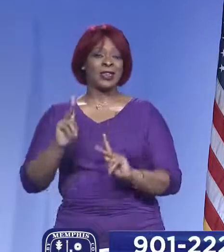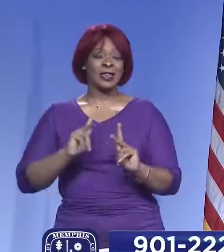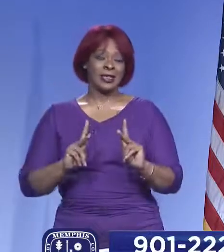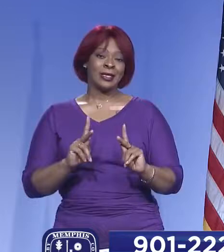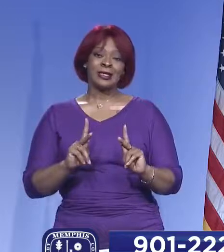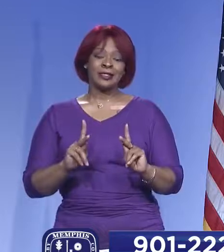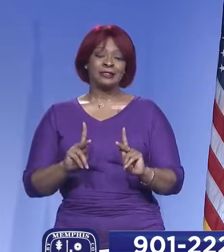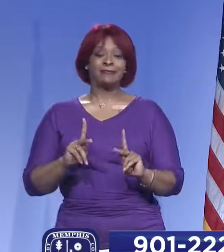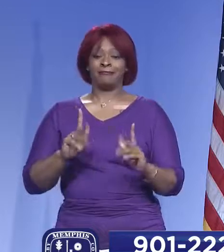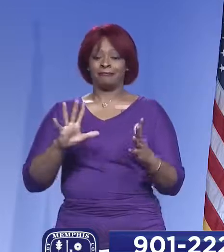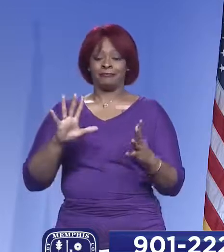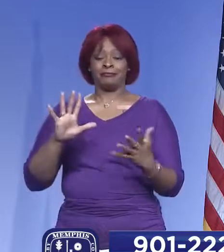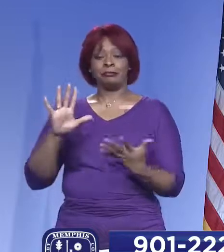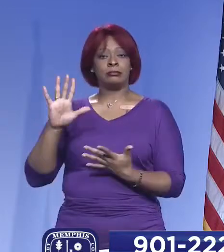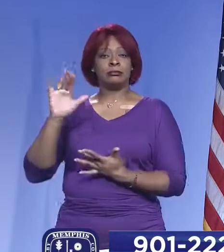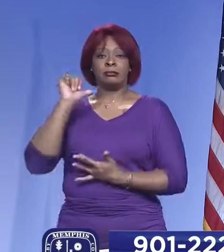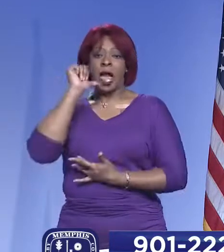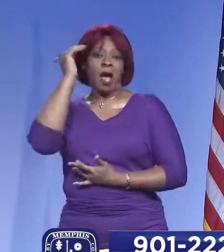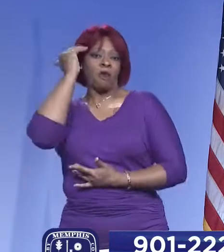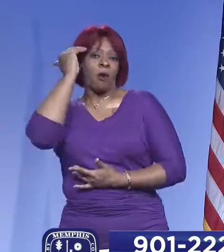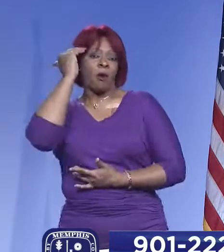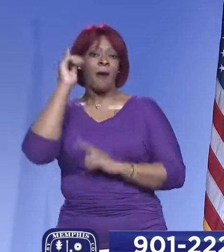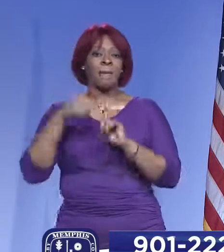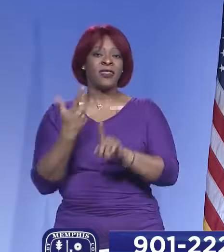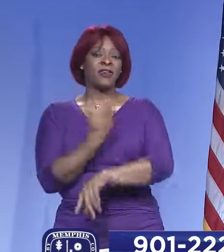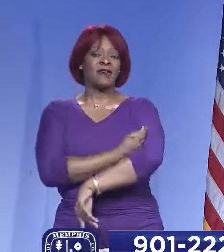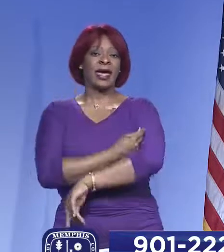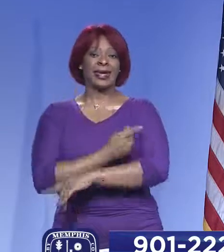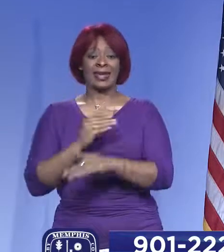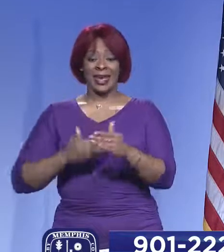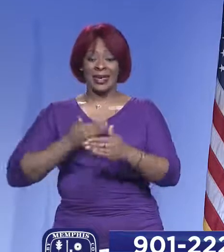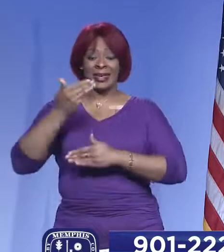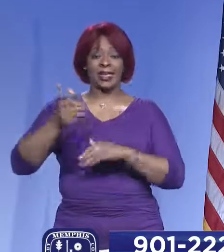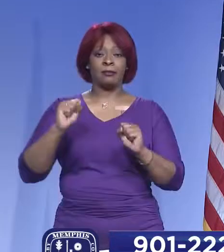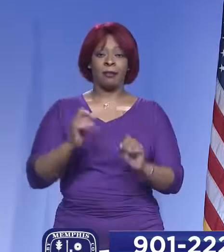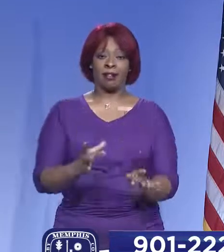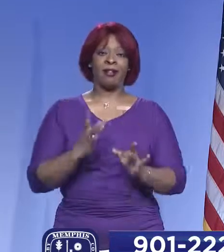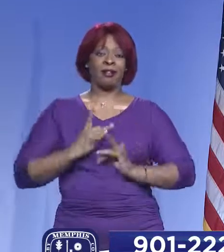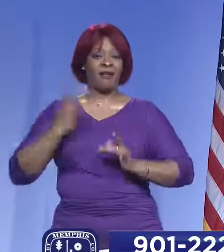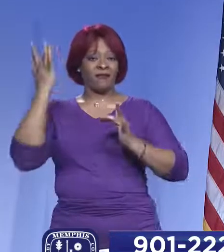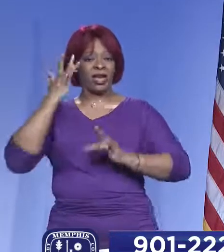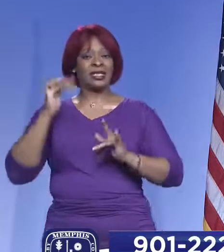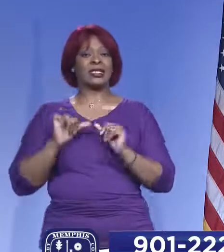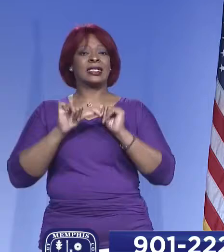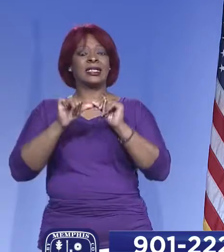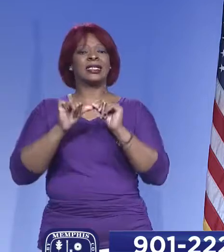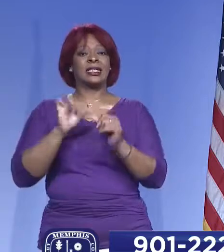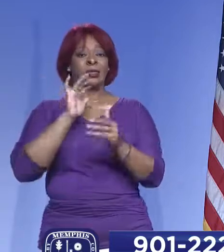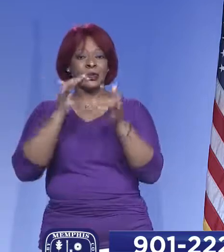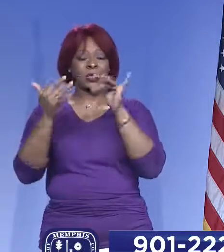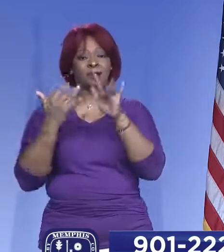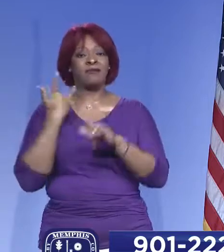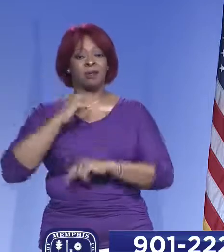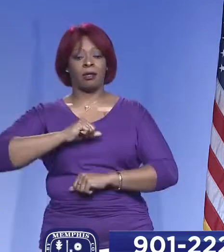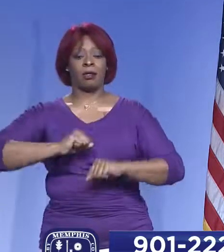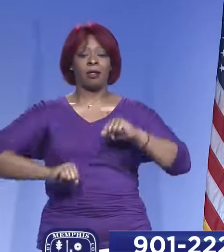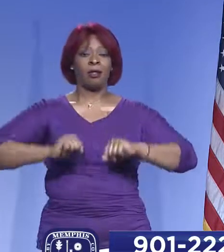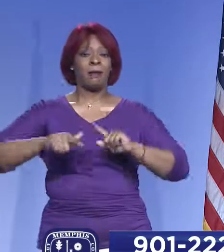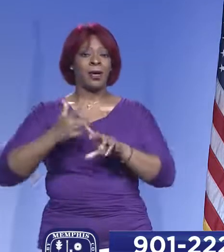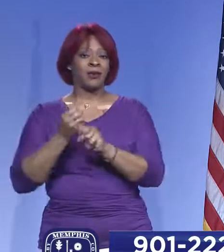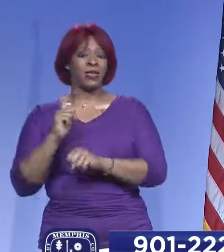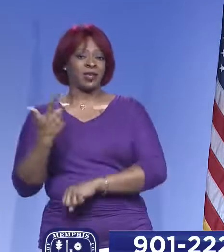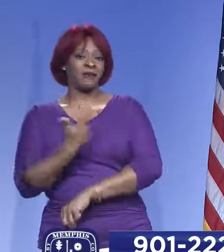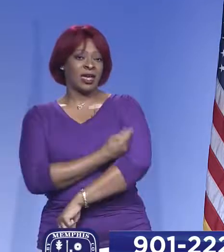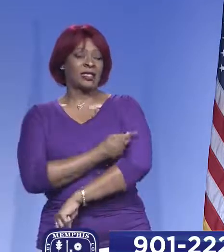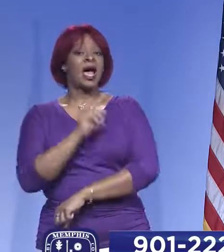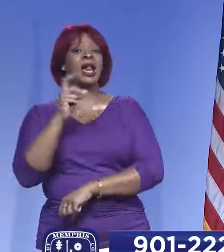are naive to the virus and will be the next cases of the virus as it continues to transmit in our community unless